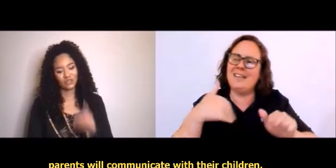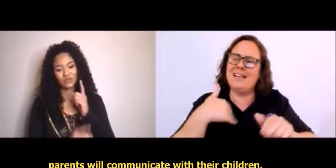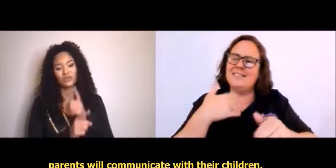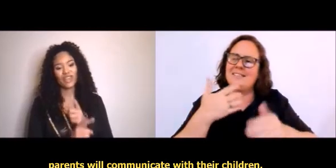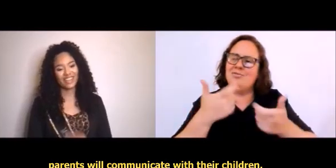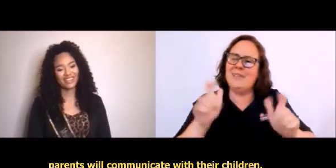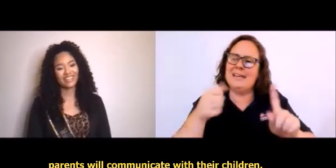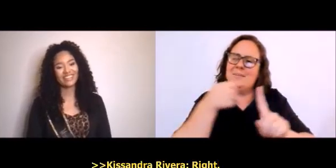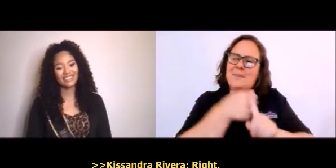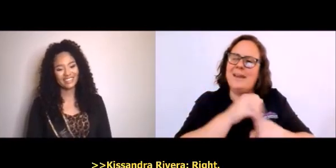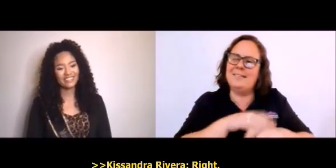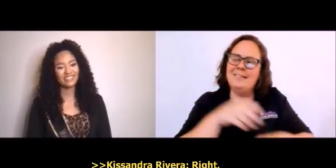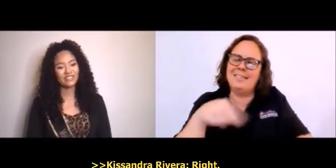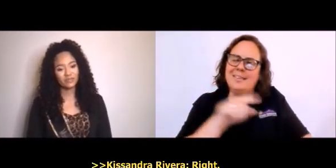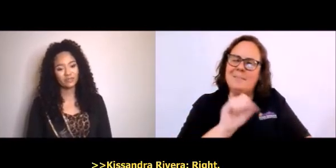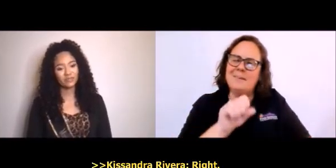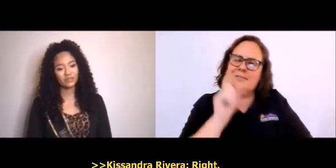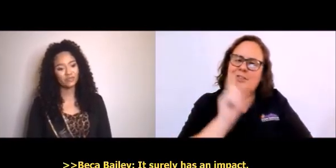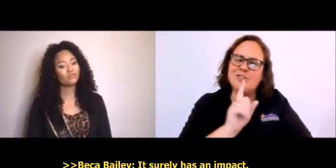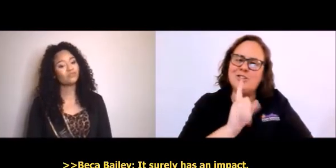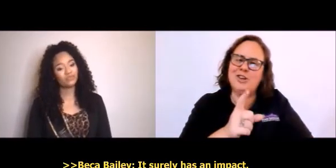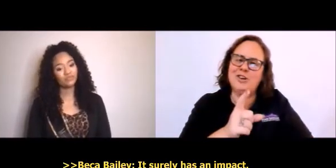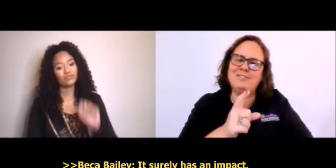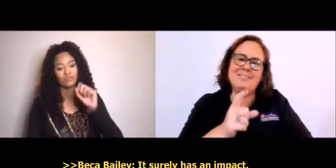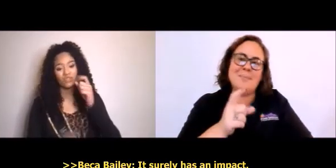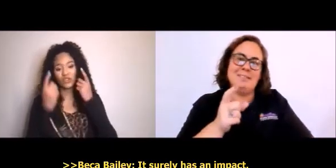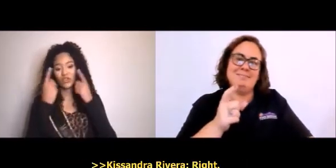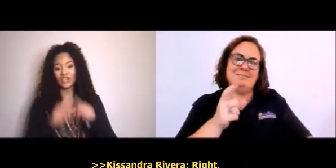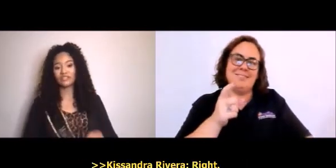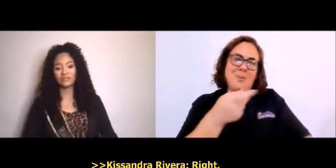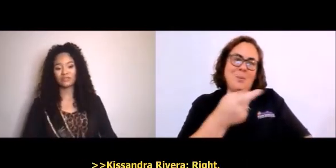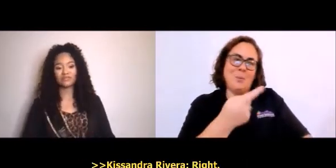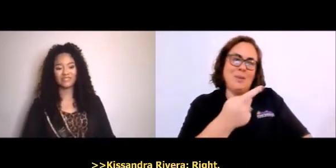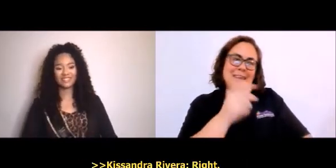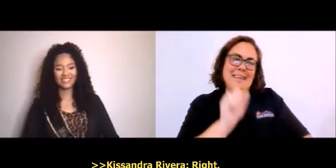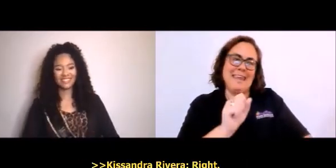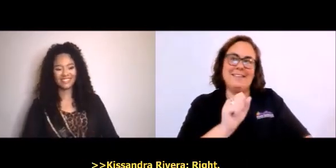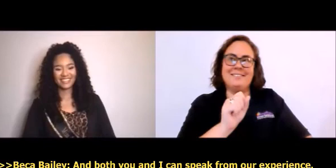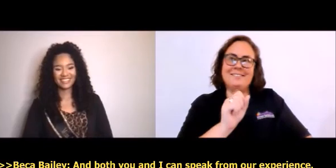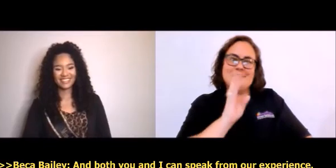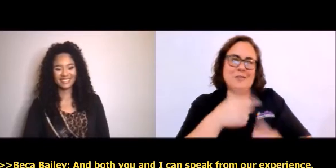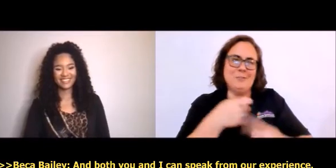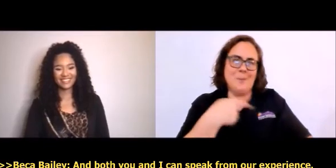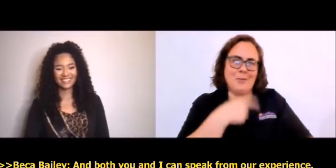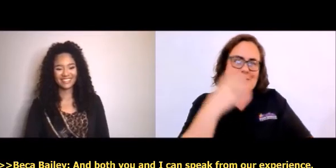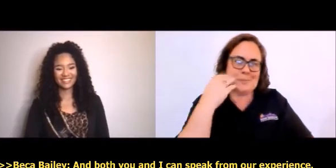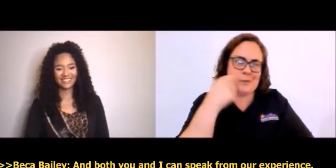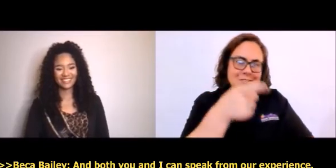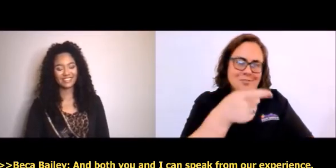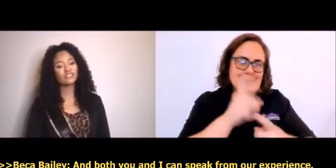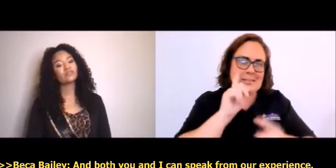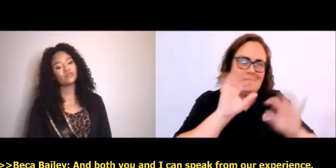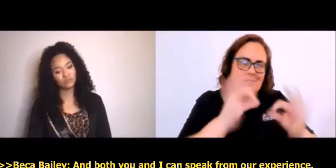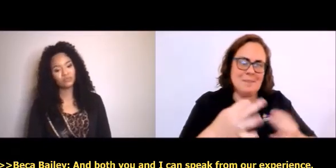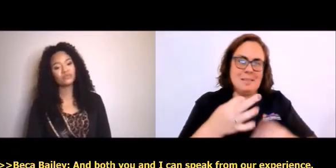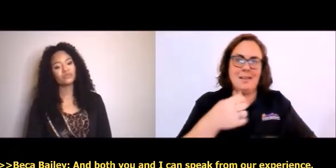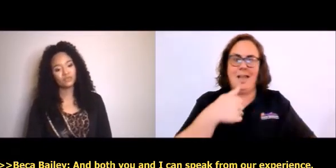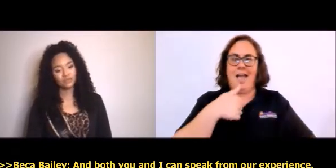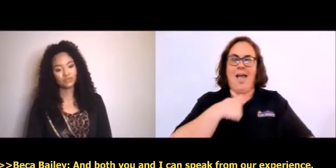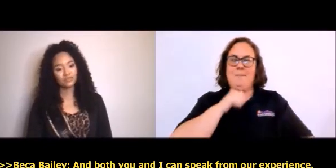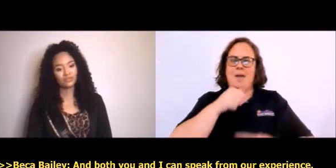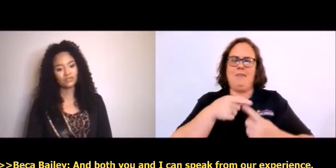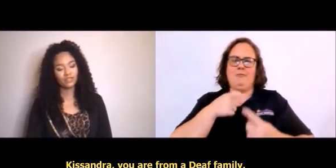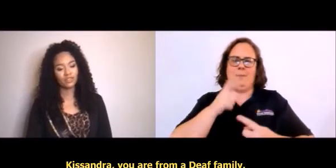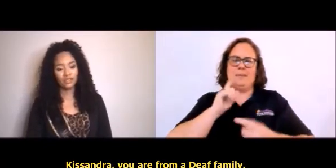communicate with their children. It surely has an impact. Right. And both you and I can speak from our